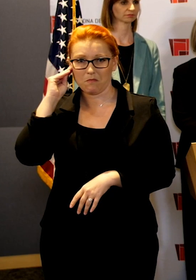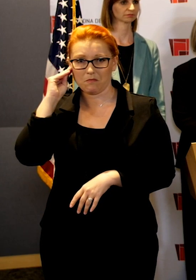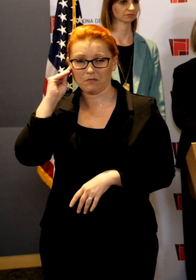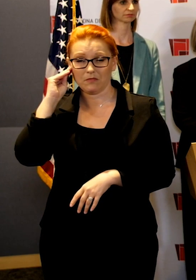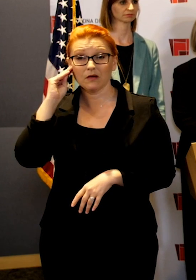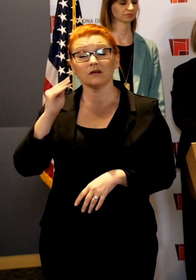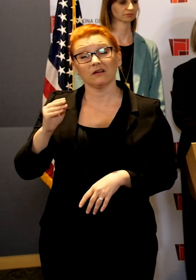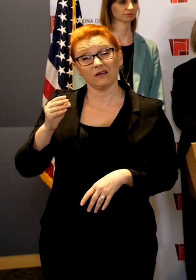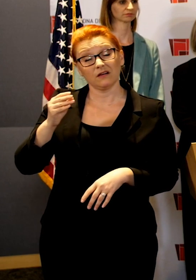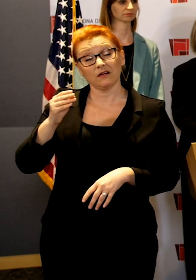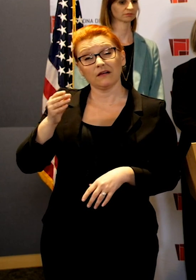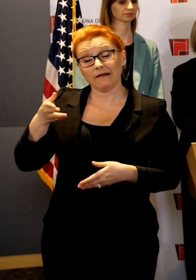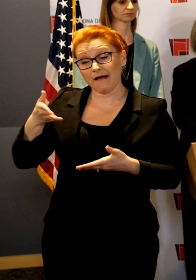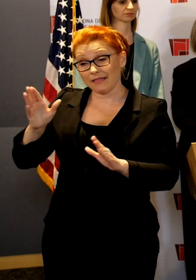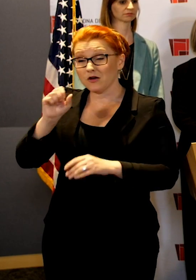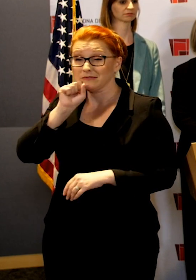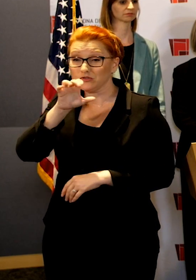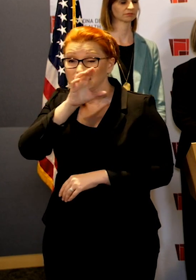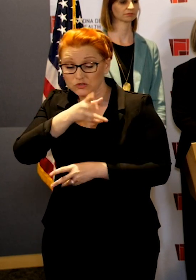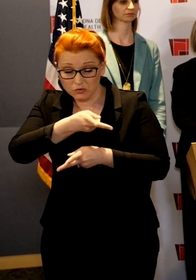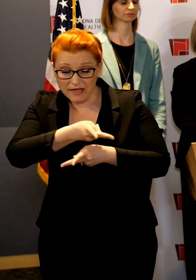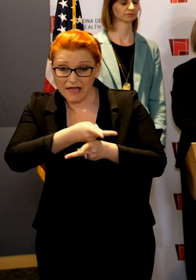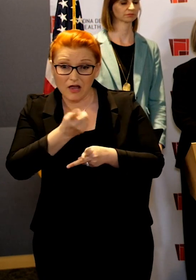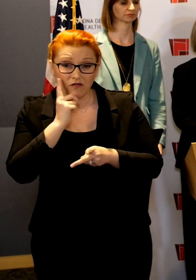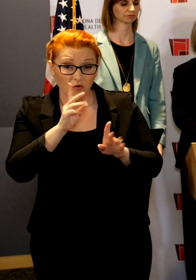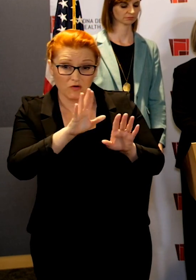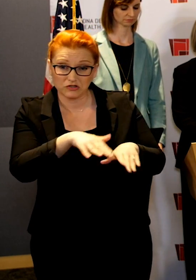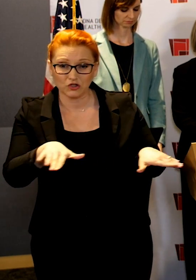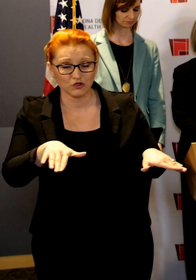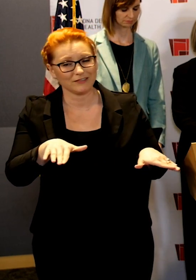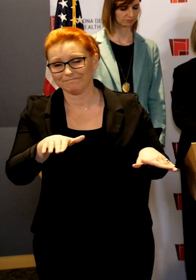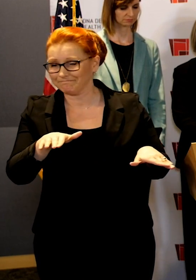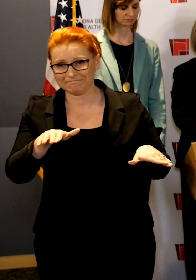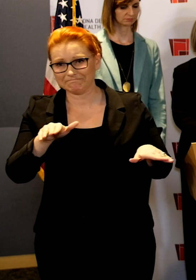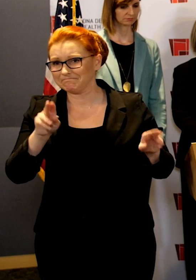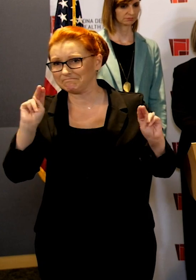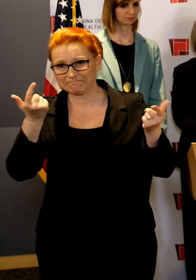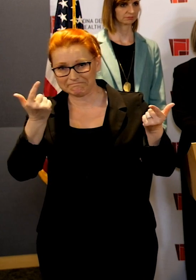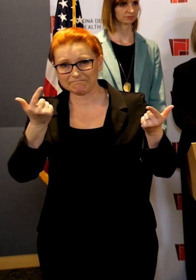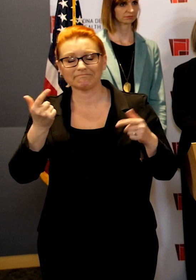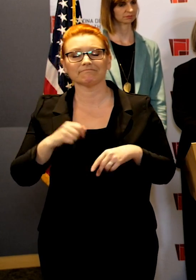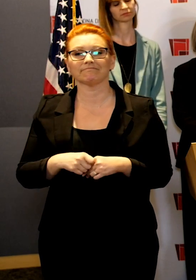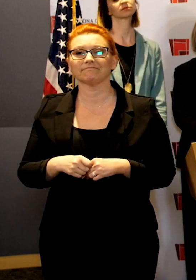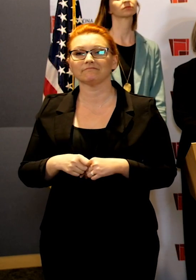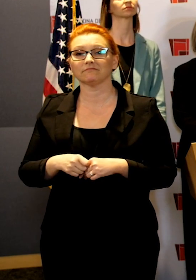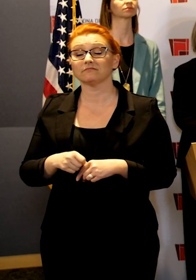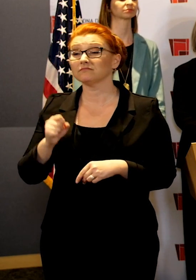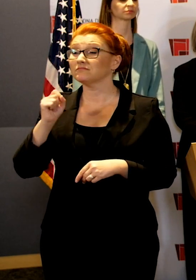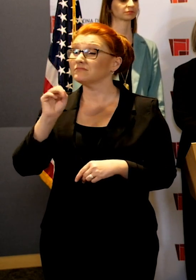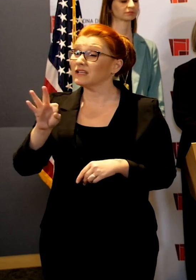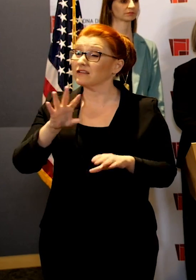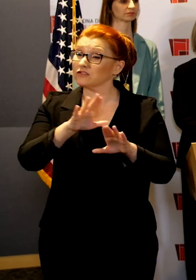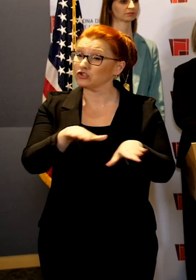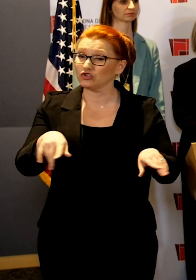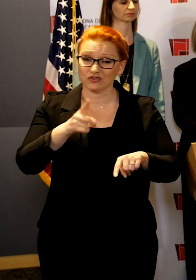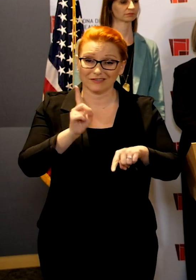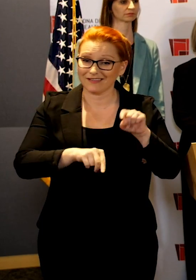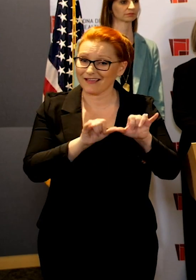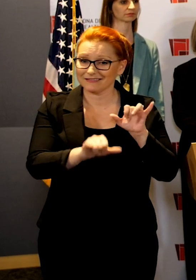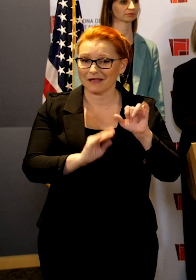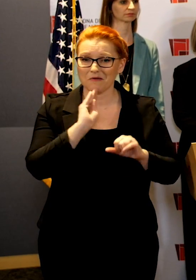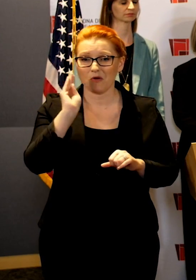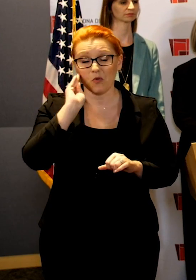elderly adults or those with underlying health conditions. For those who can't stay home, we're grateful for